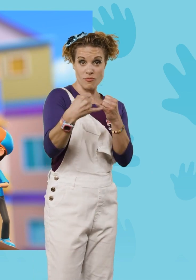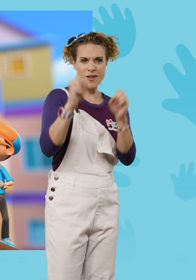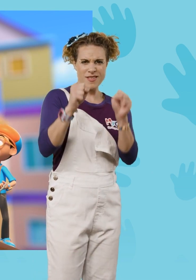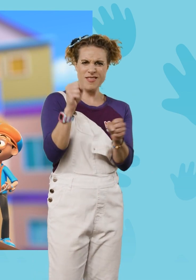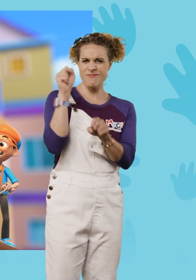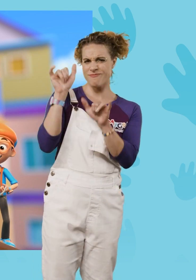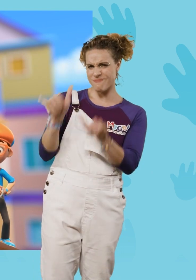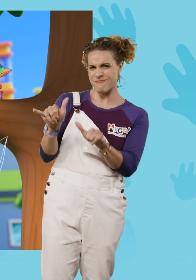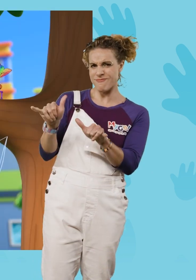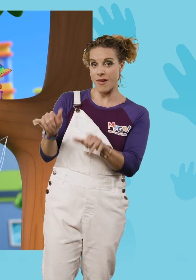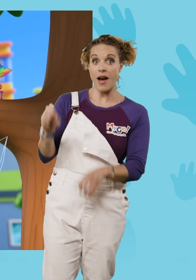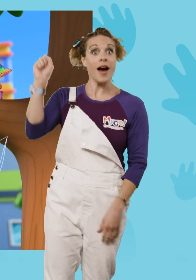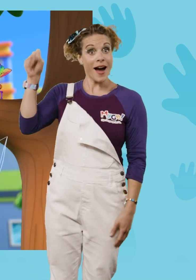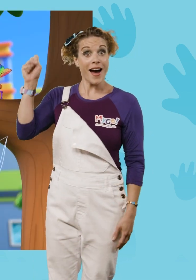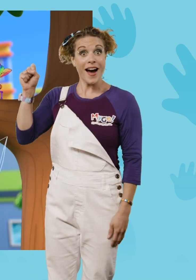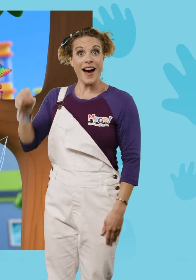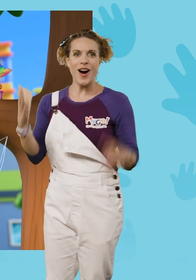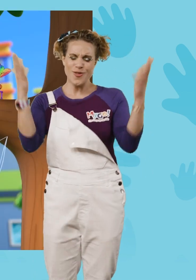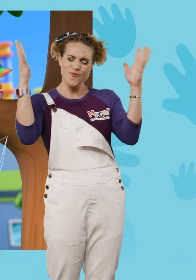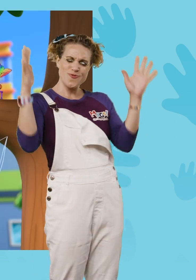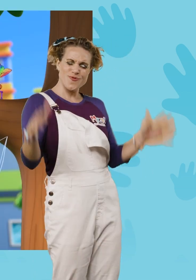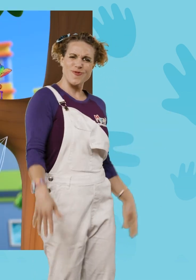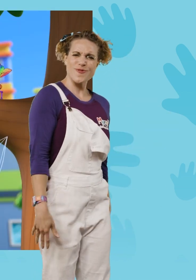Blippi? Yeah!